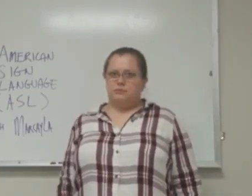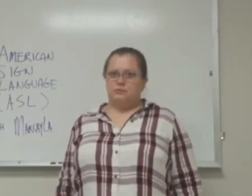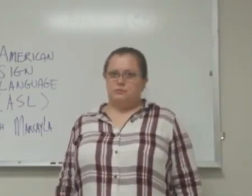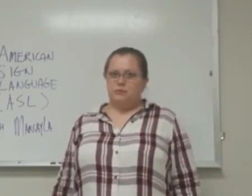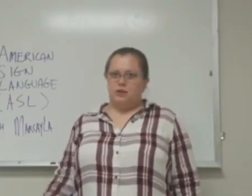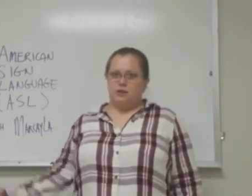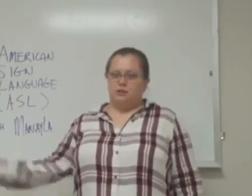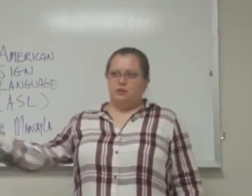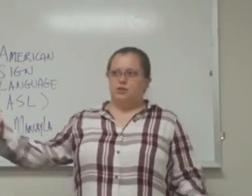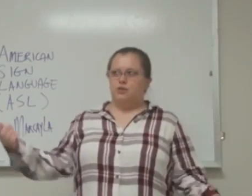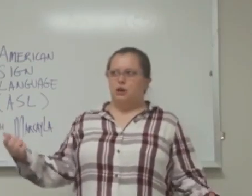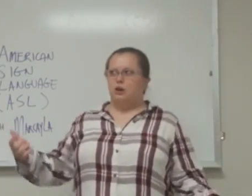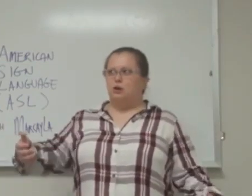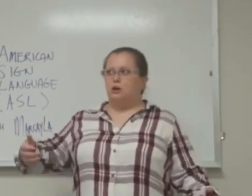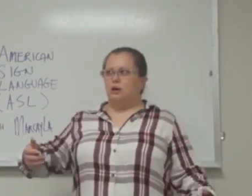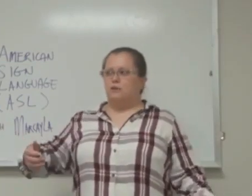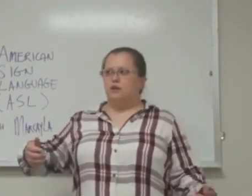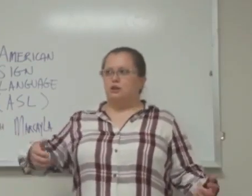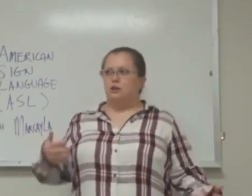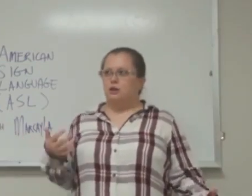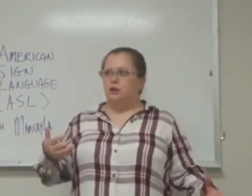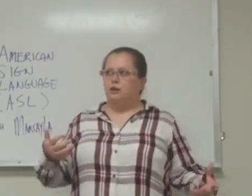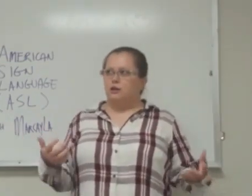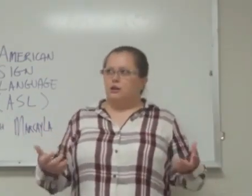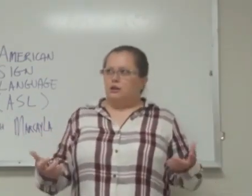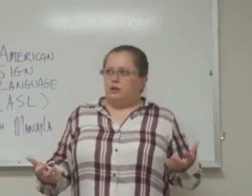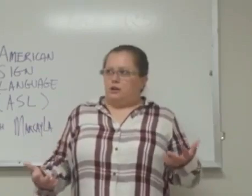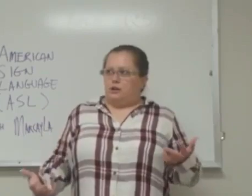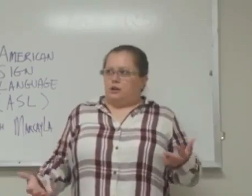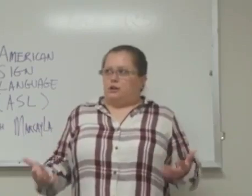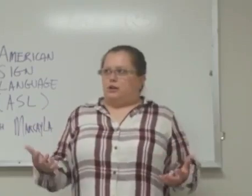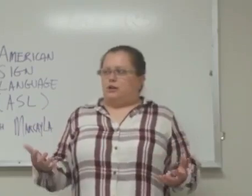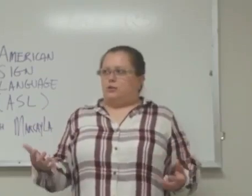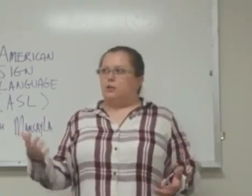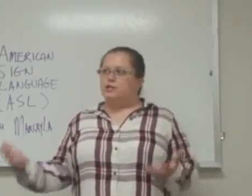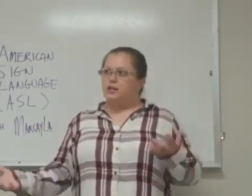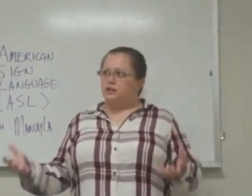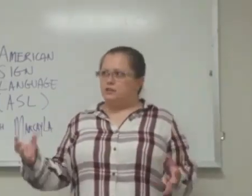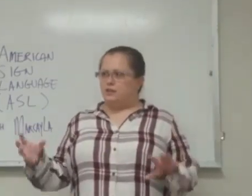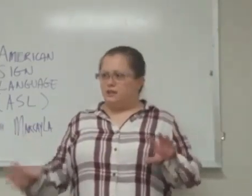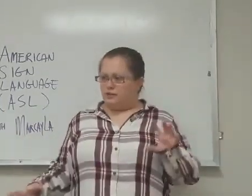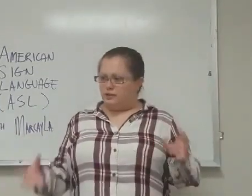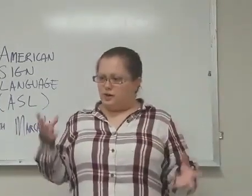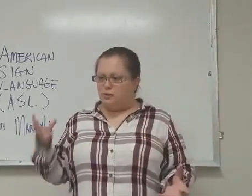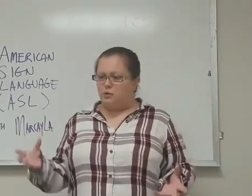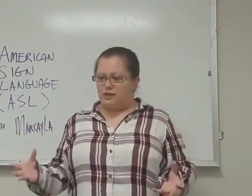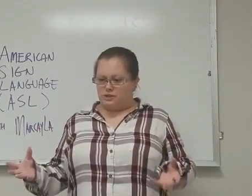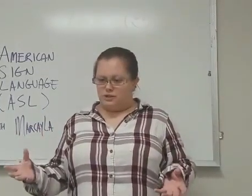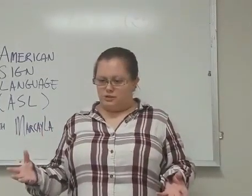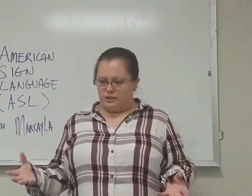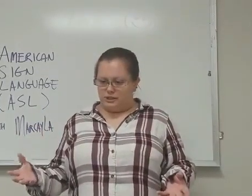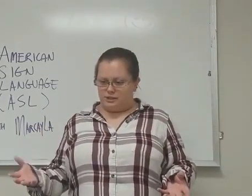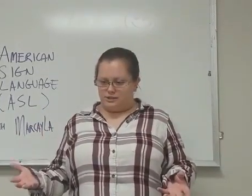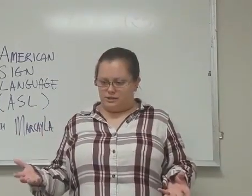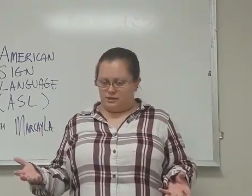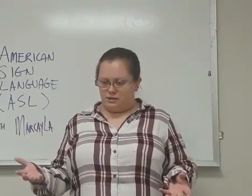ASL. So if you're, once again, there's a couple ways to do it.